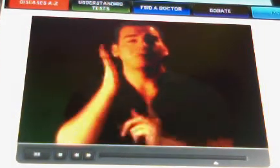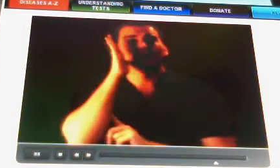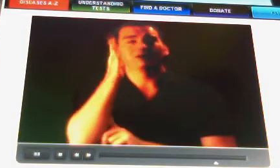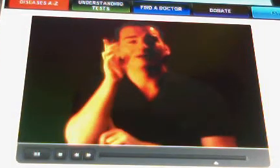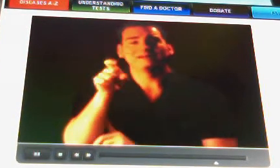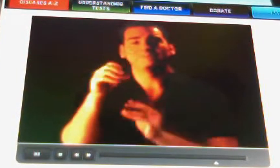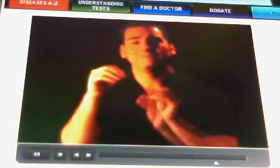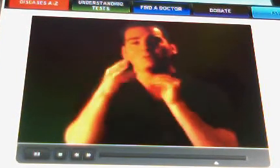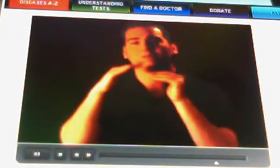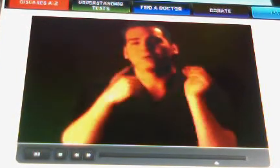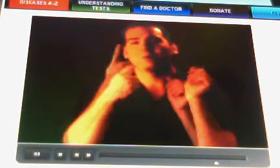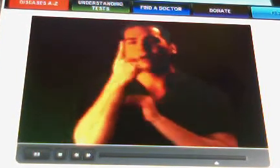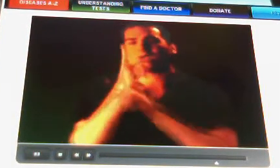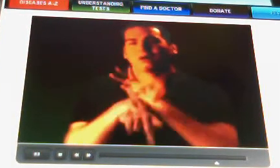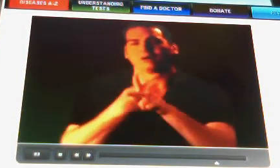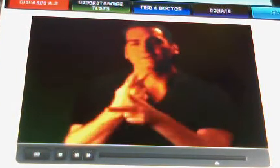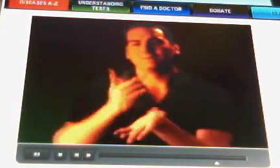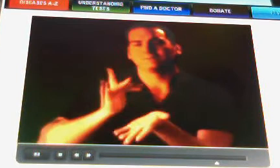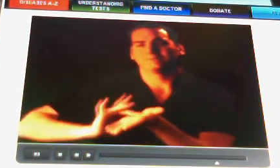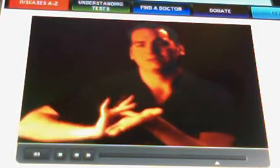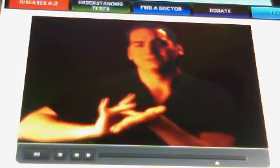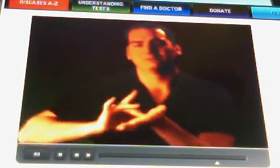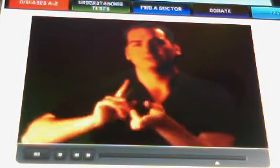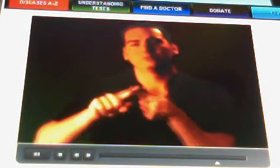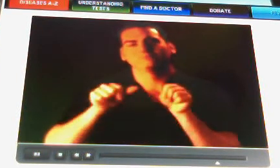to help lower your